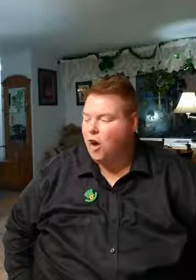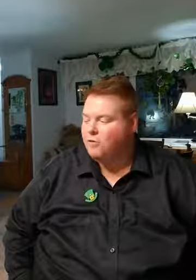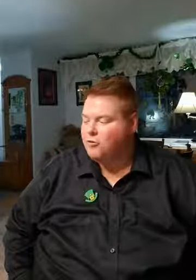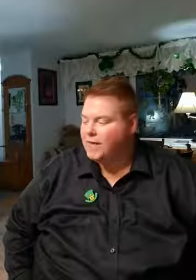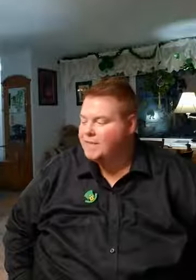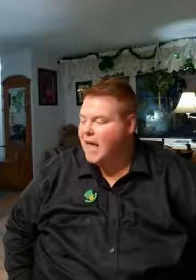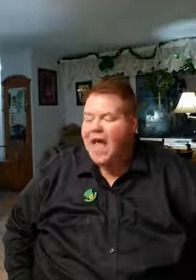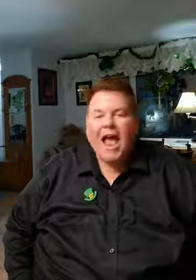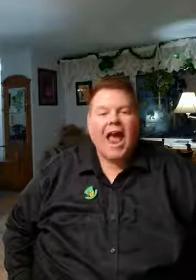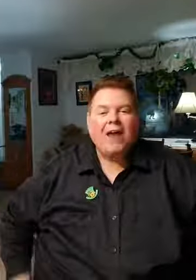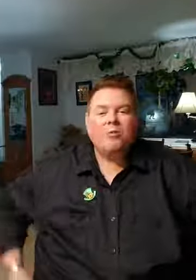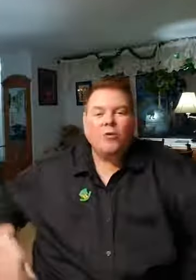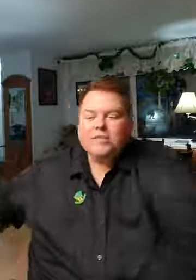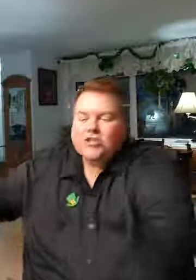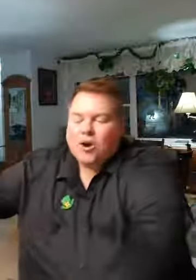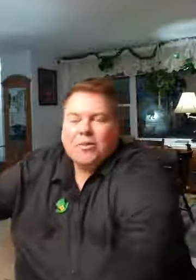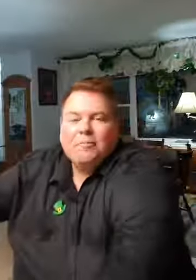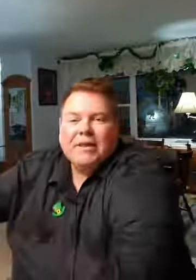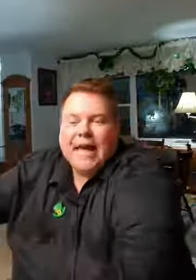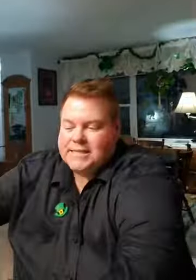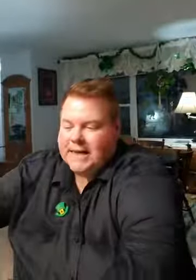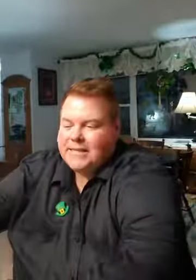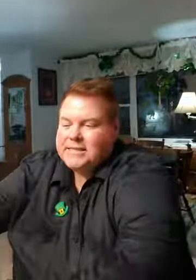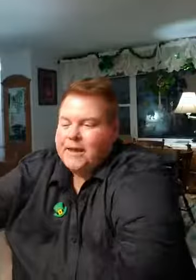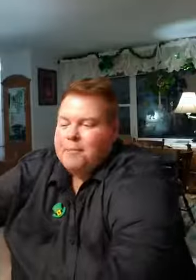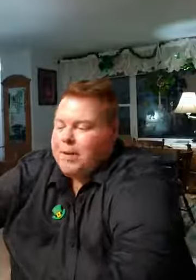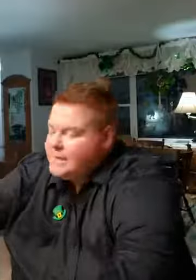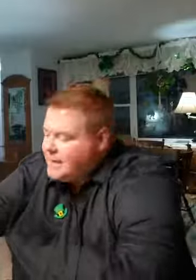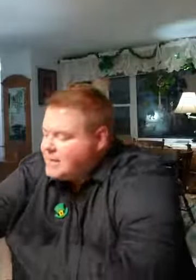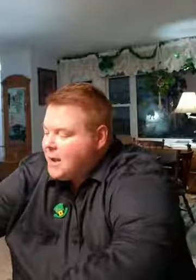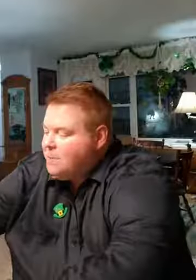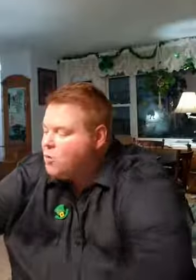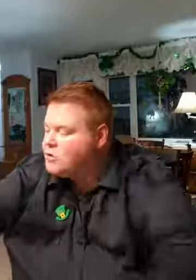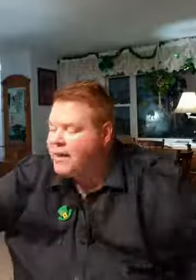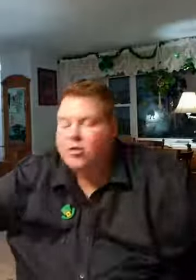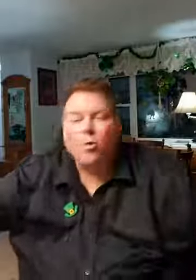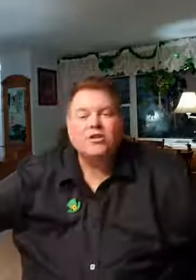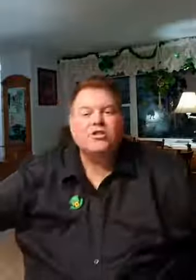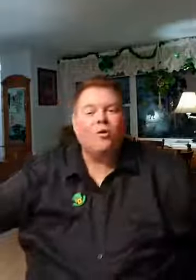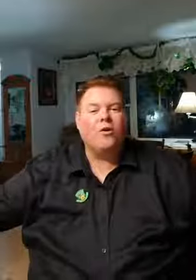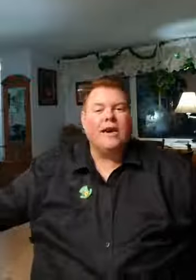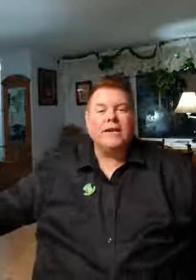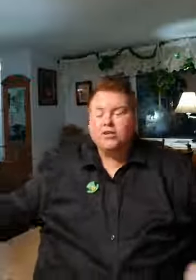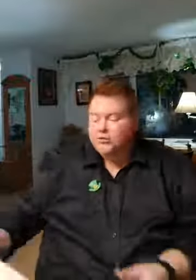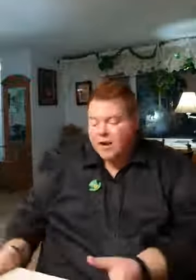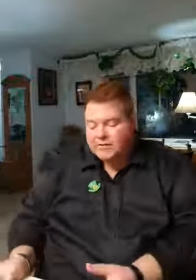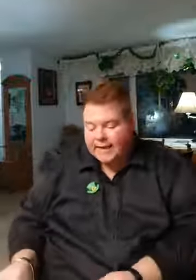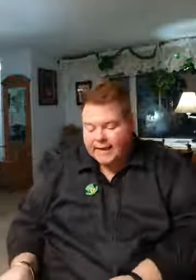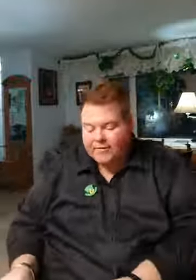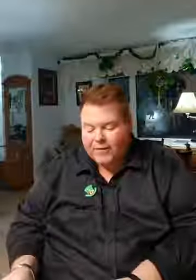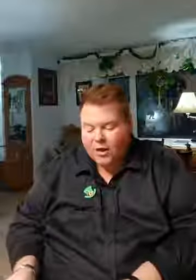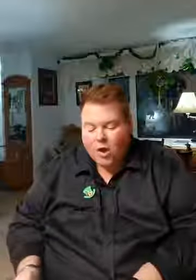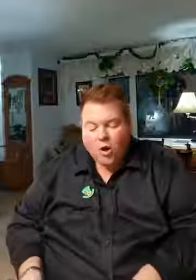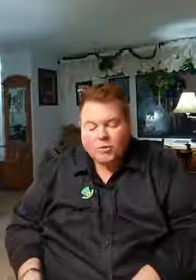offerings. And we're going to start with Blessings. Blessings, composed by Laura Story in 2011, was written